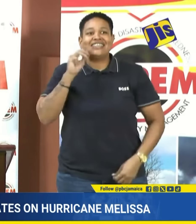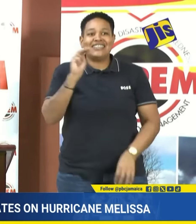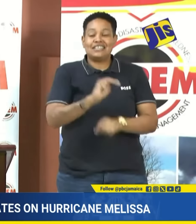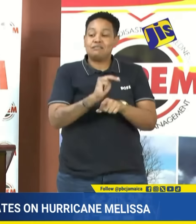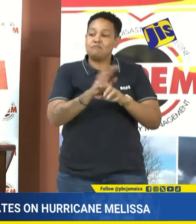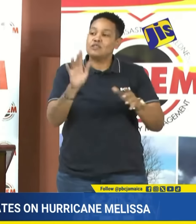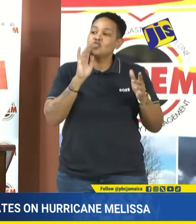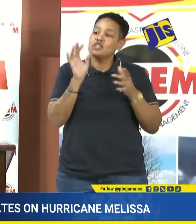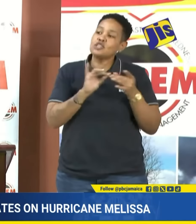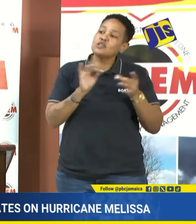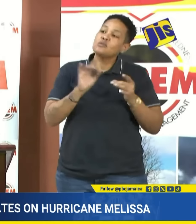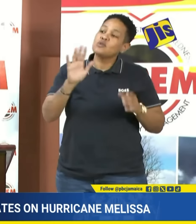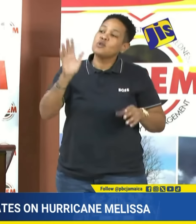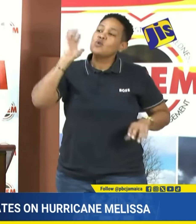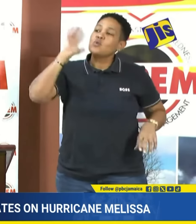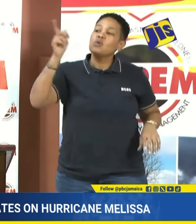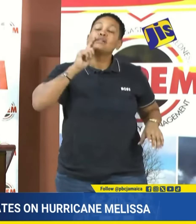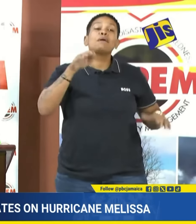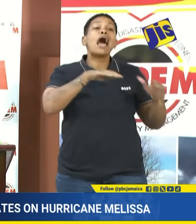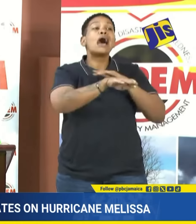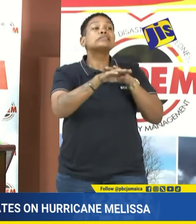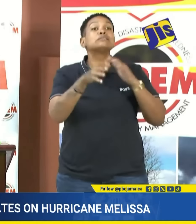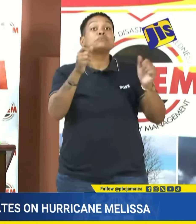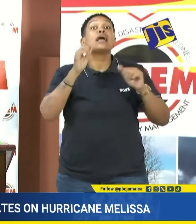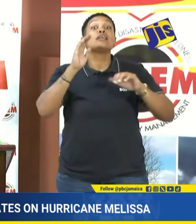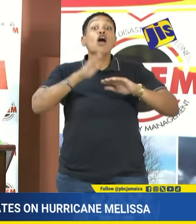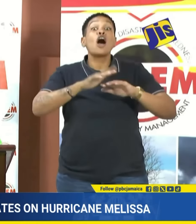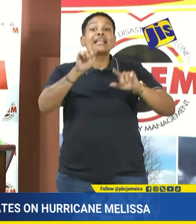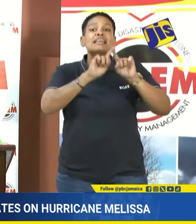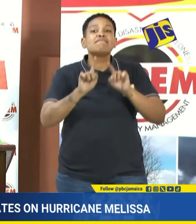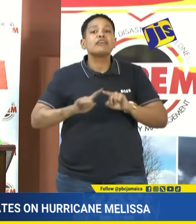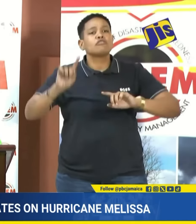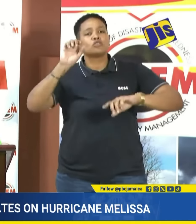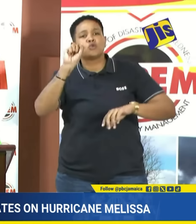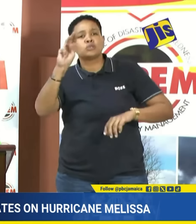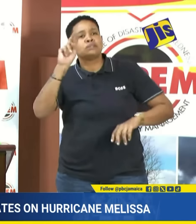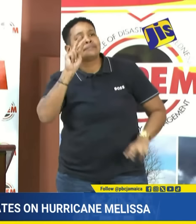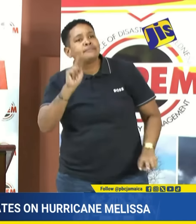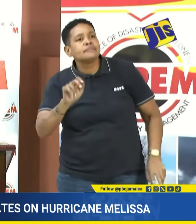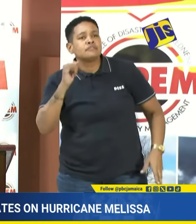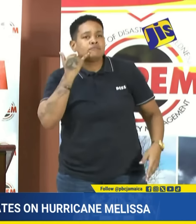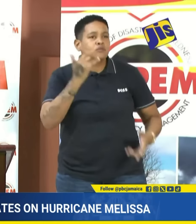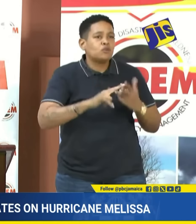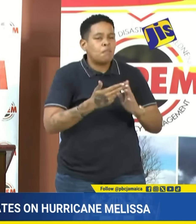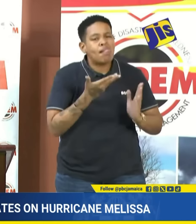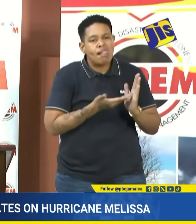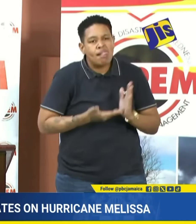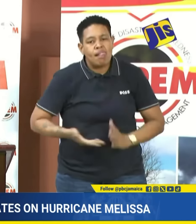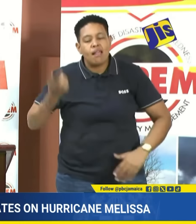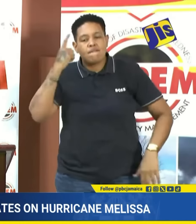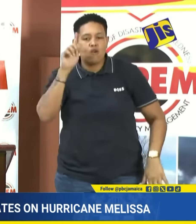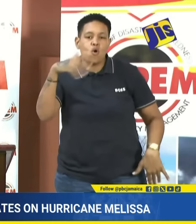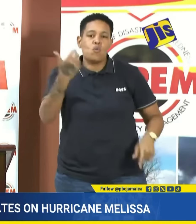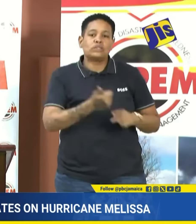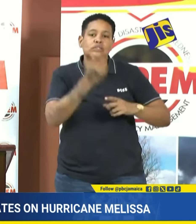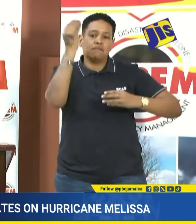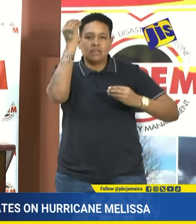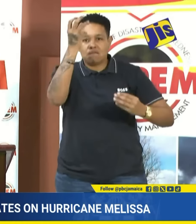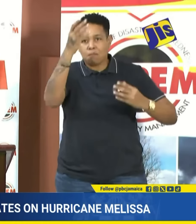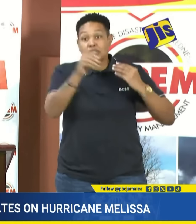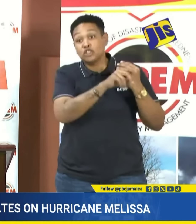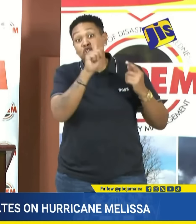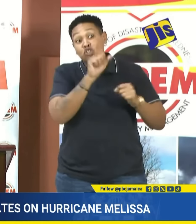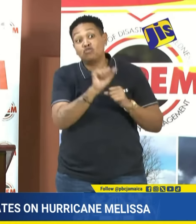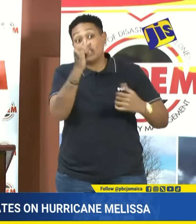Minister spoke about will be accessible on the various platforms that are there for the